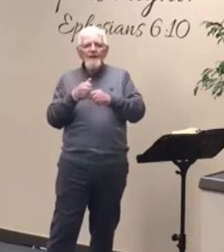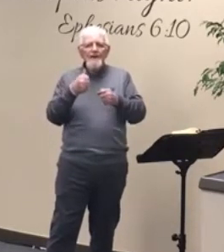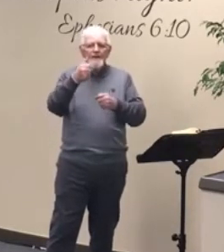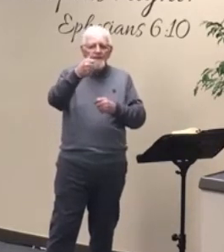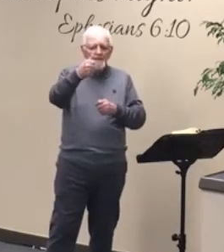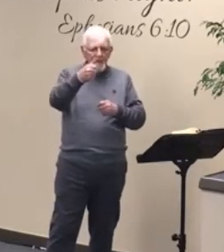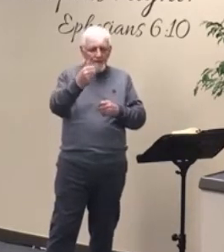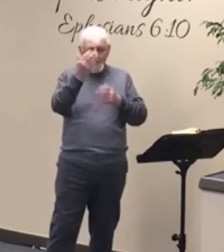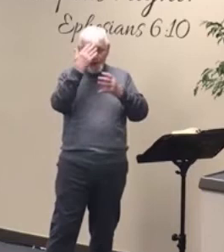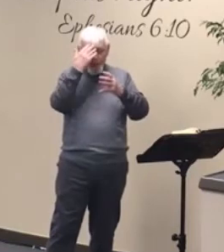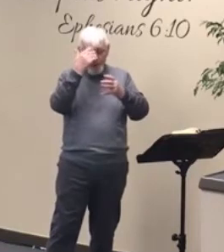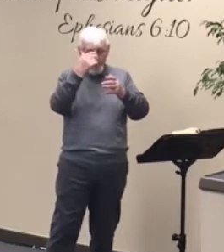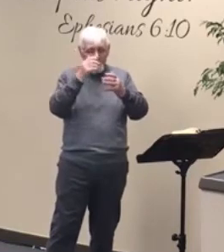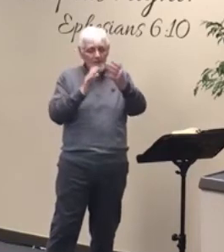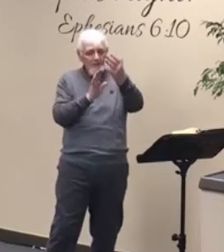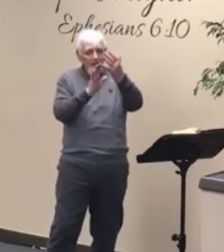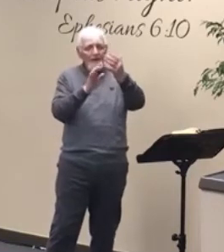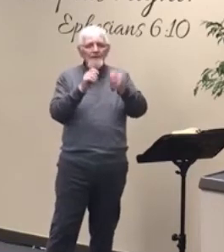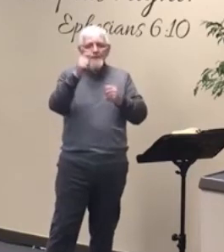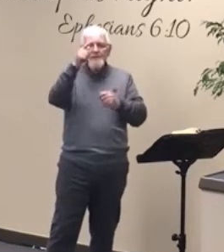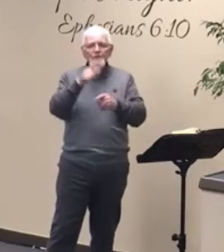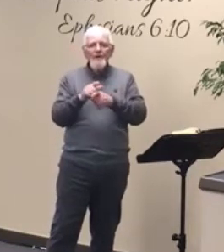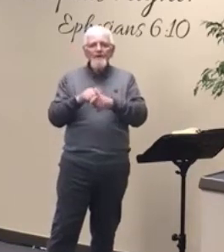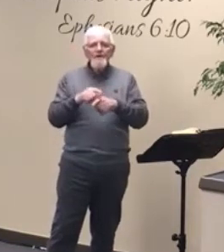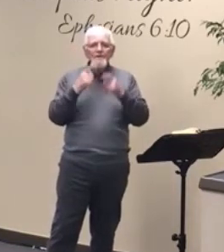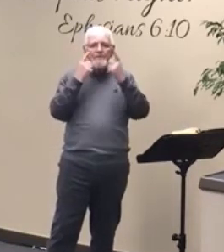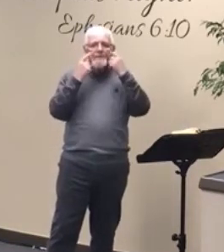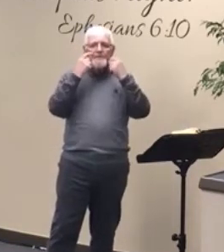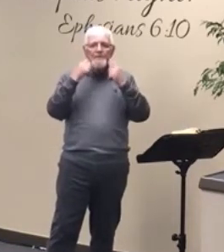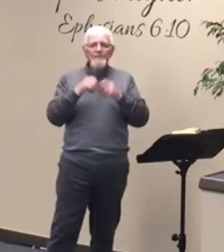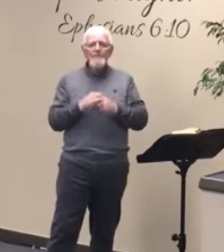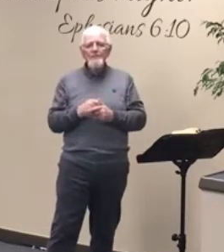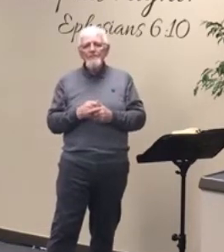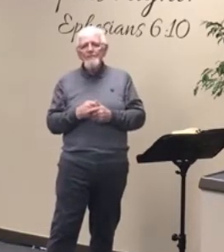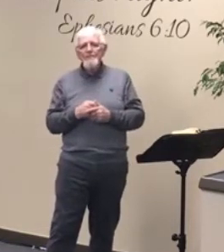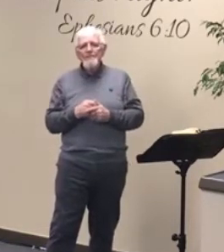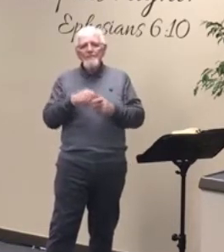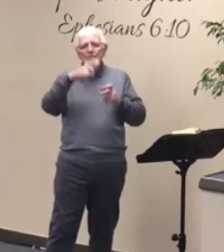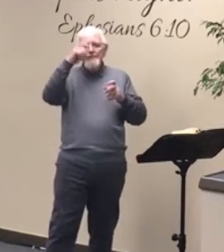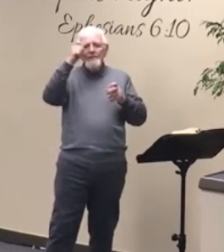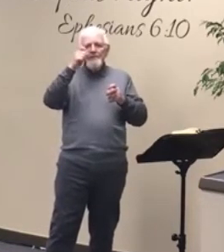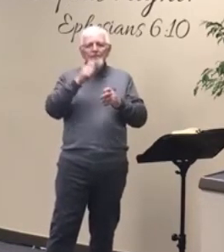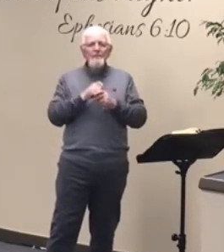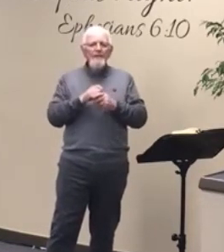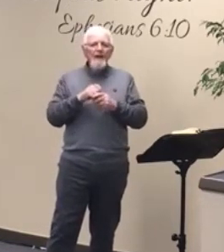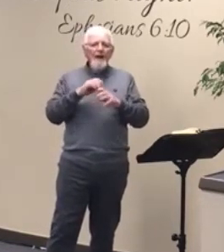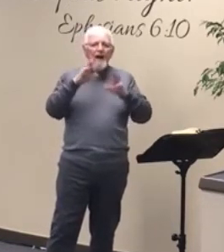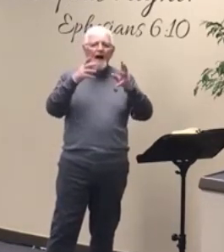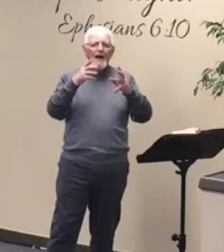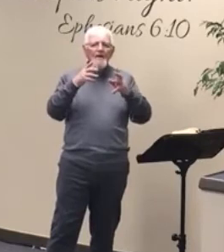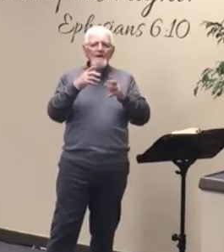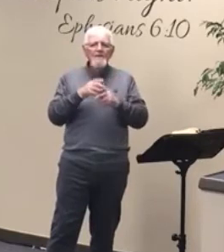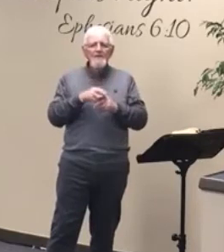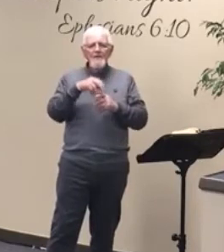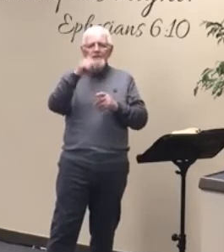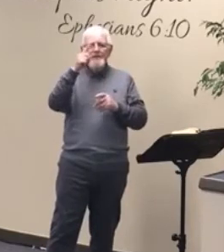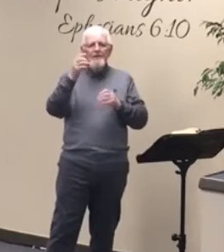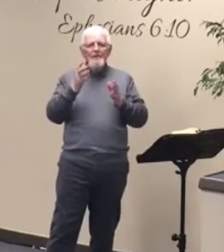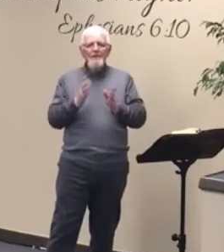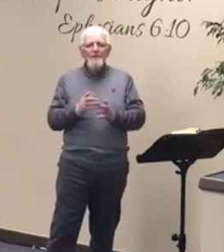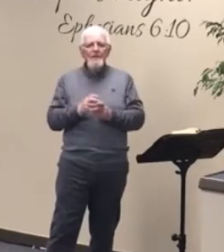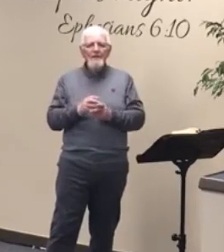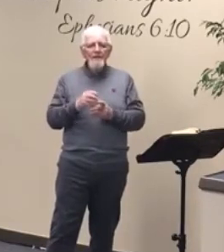his brethren. And he wept aloud, and the Egyptians in the house of Pharaoh heard, and Joseph said unto his brethren,